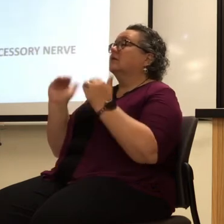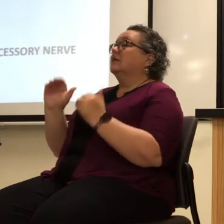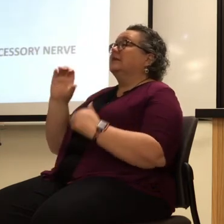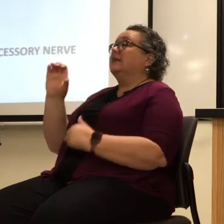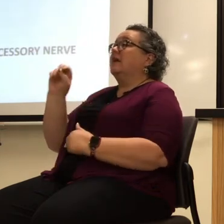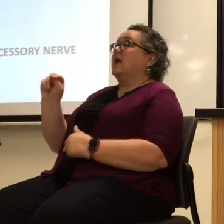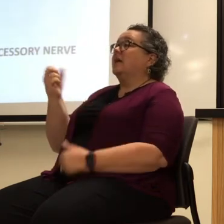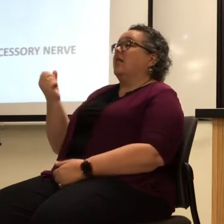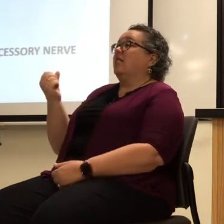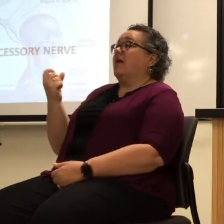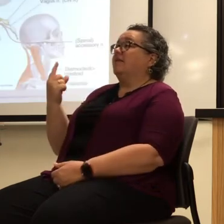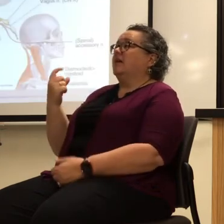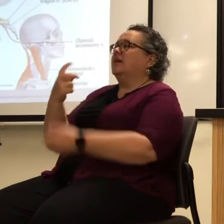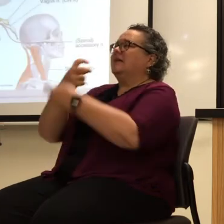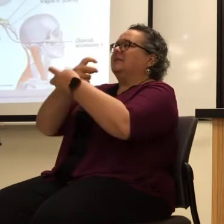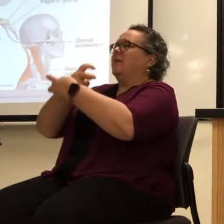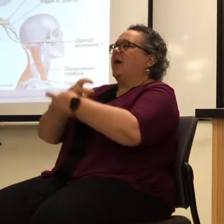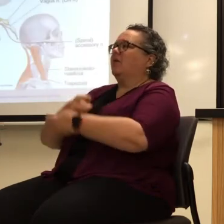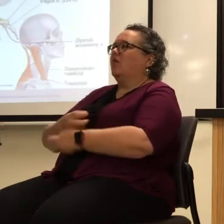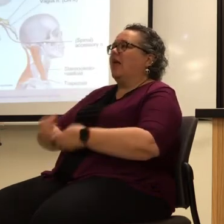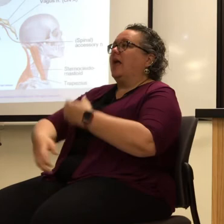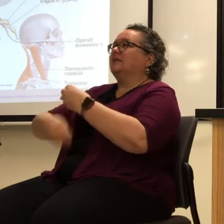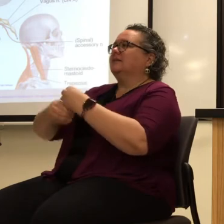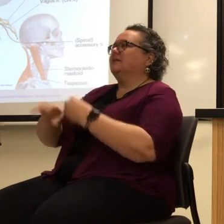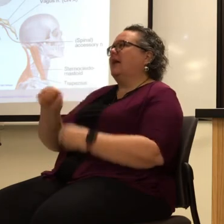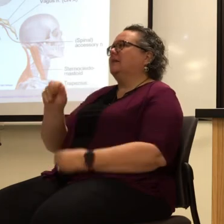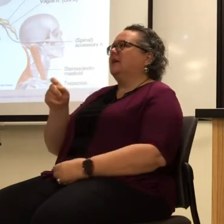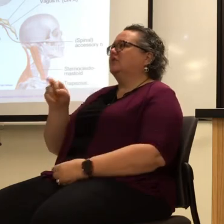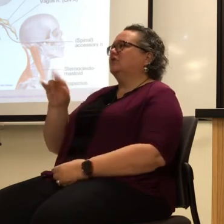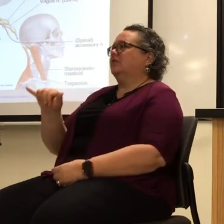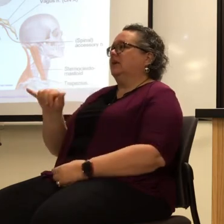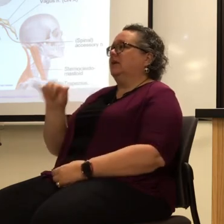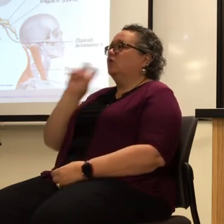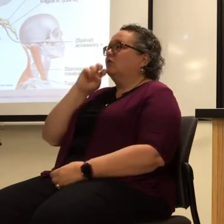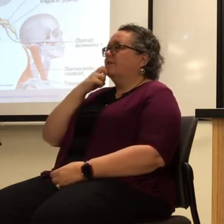Spinal accessory nerve. Show this picture there.